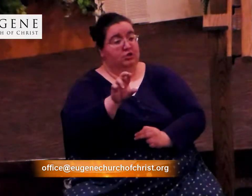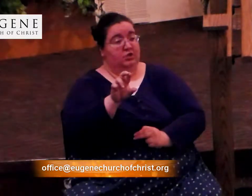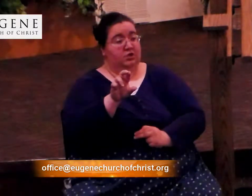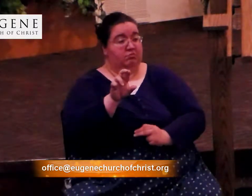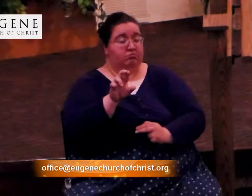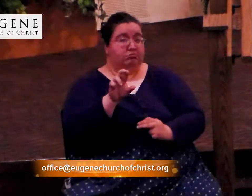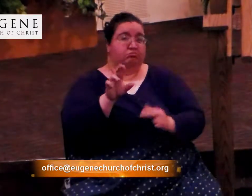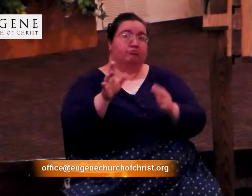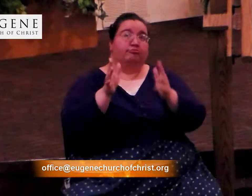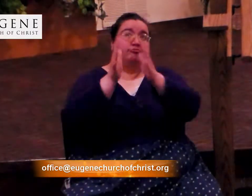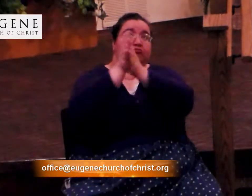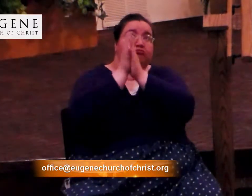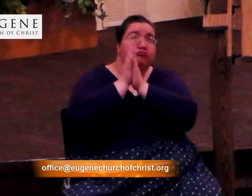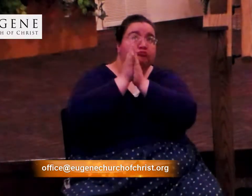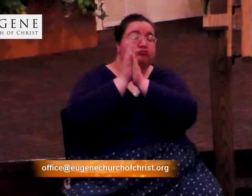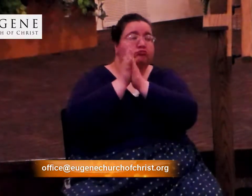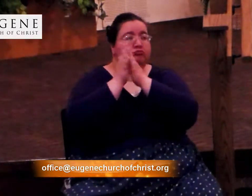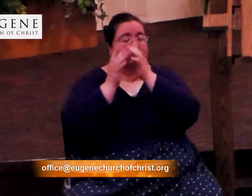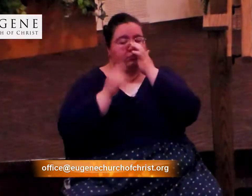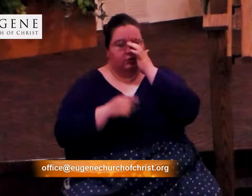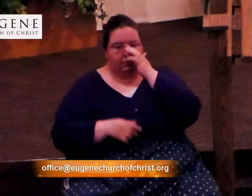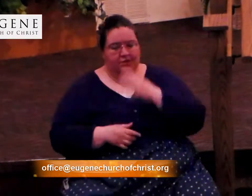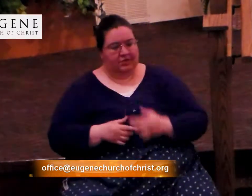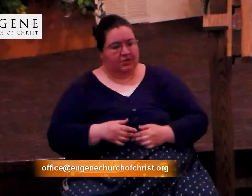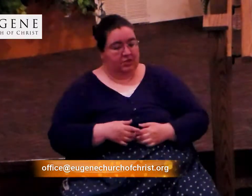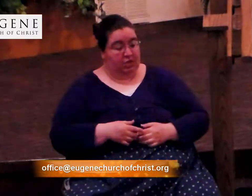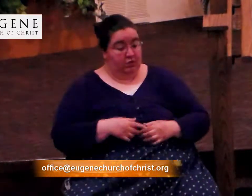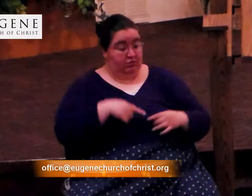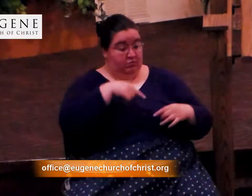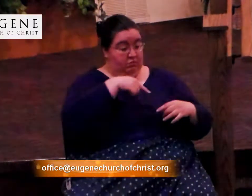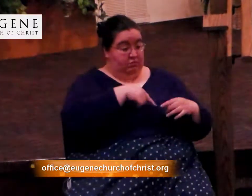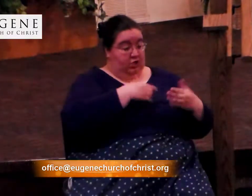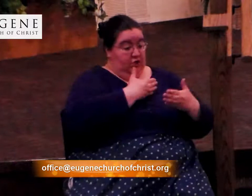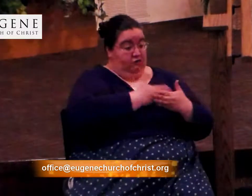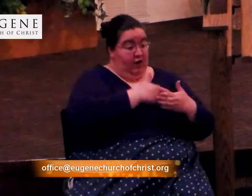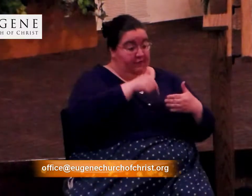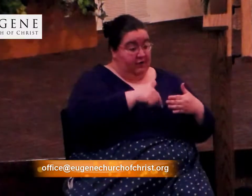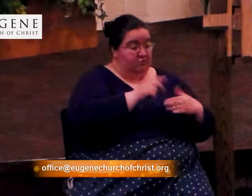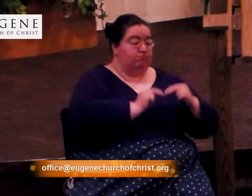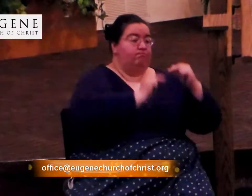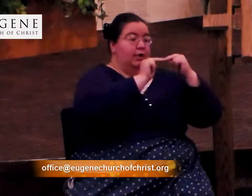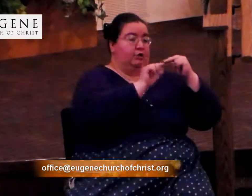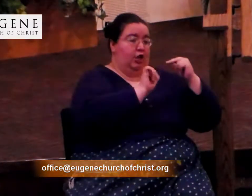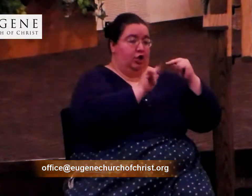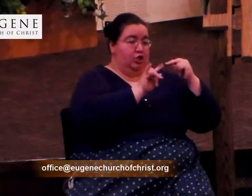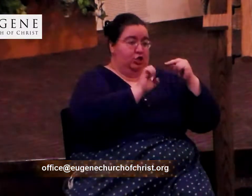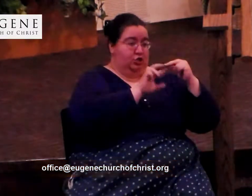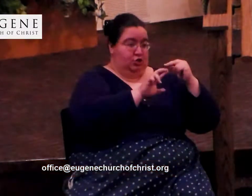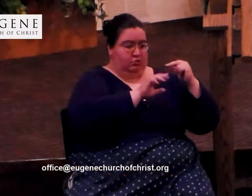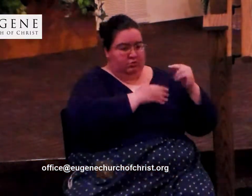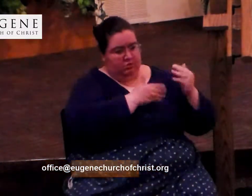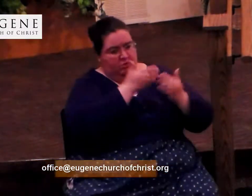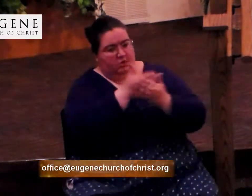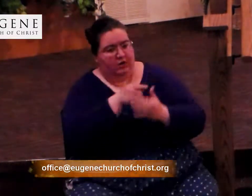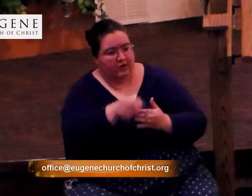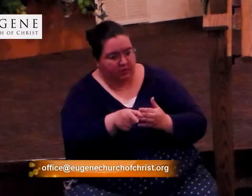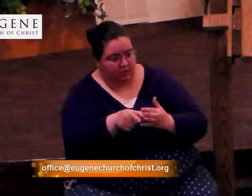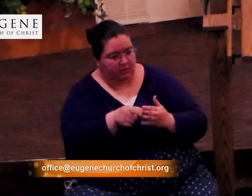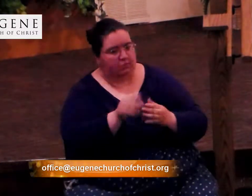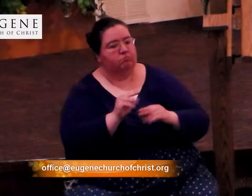because he is remembering first things first. He understands that the reason he is going and the reason he is being blessed along the way and